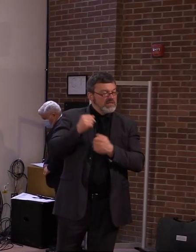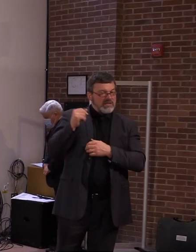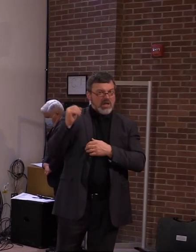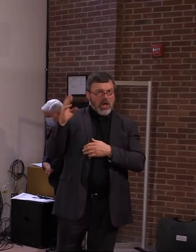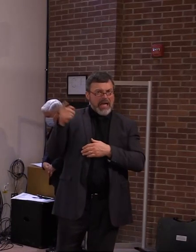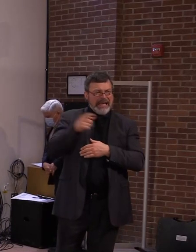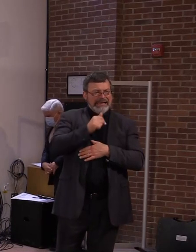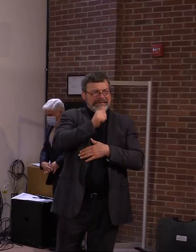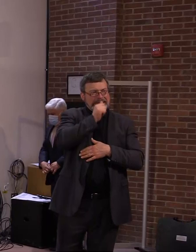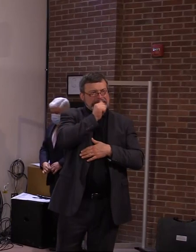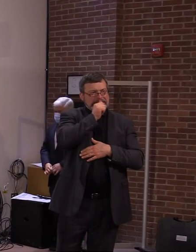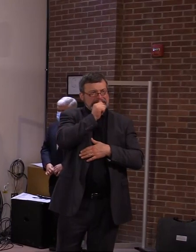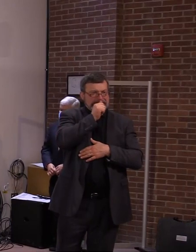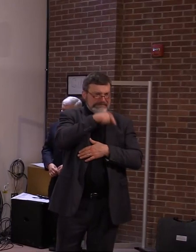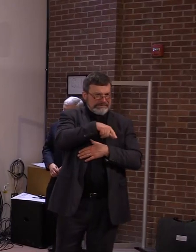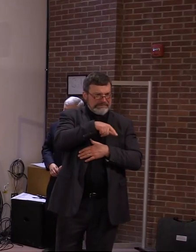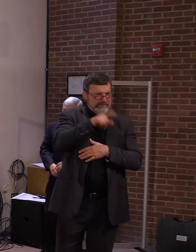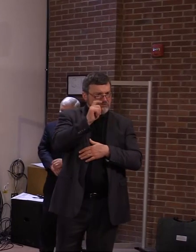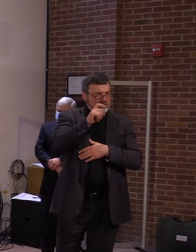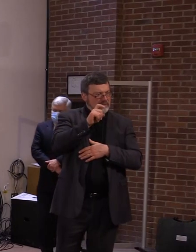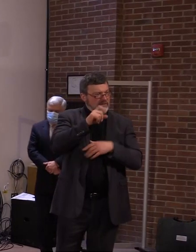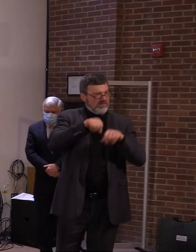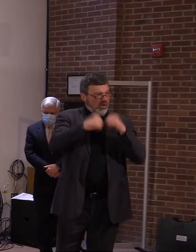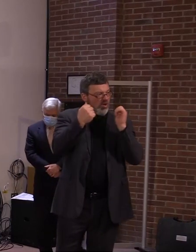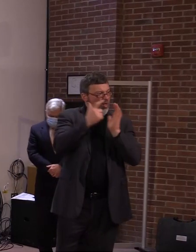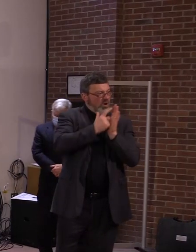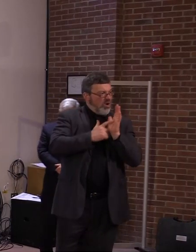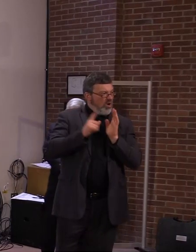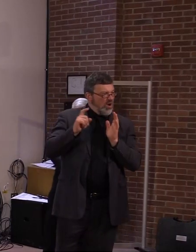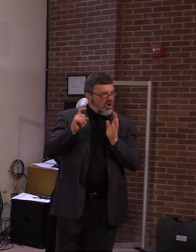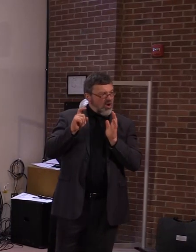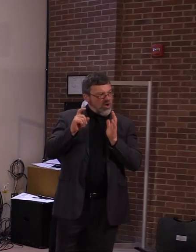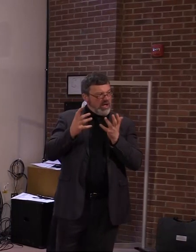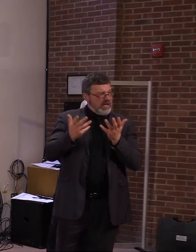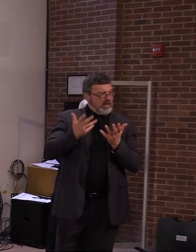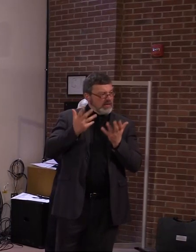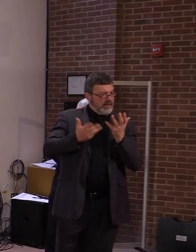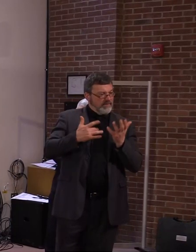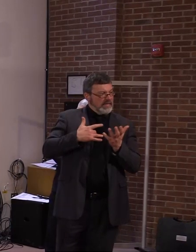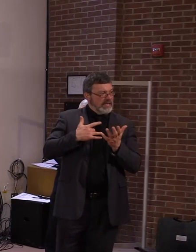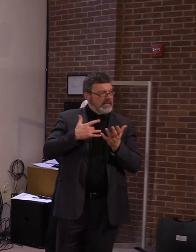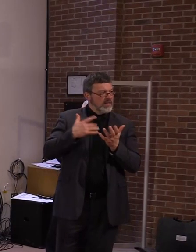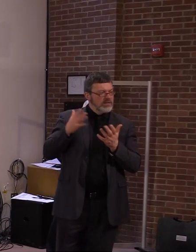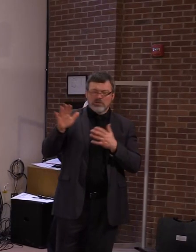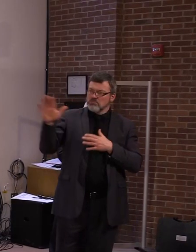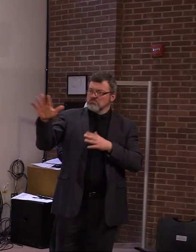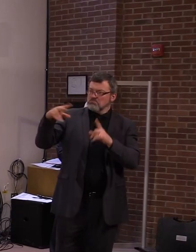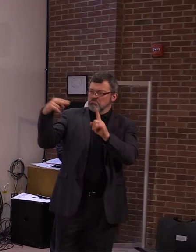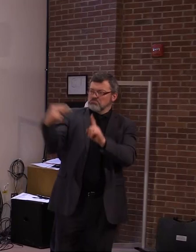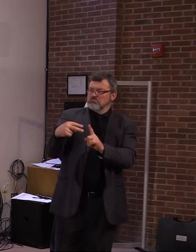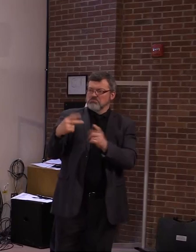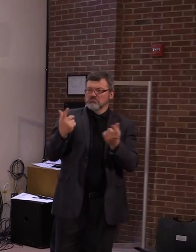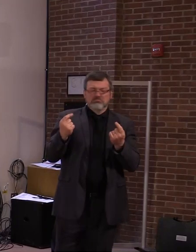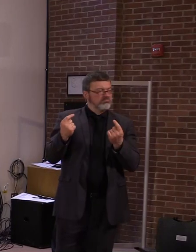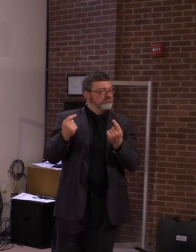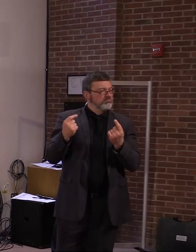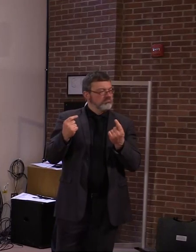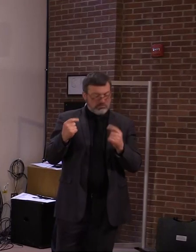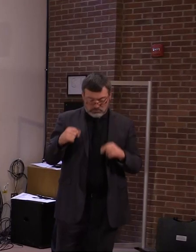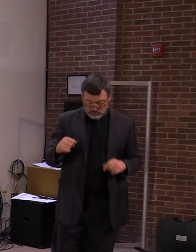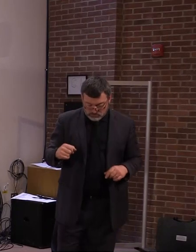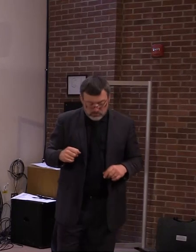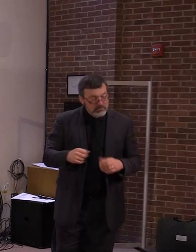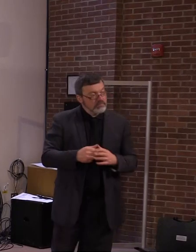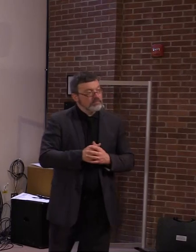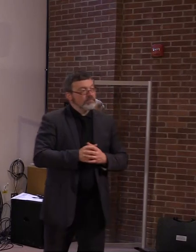passed during the special session? And what I'd just like to know your thoughts about it. Yeah, well, I